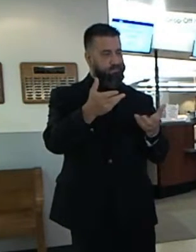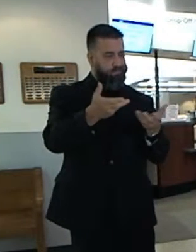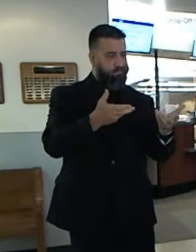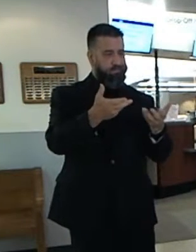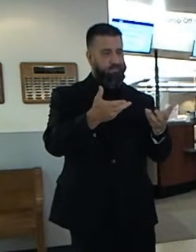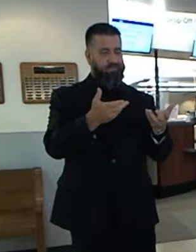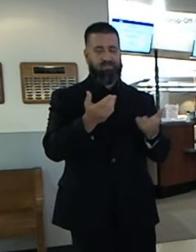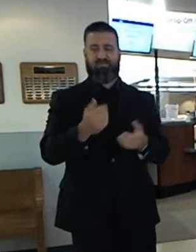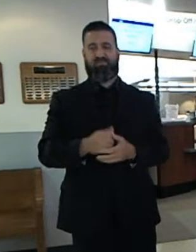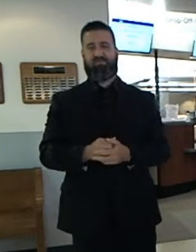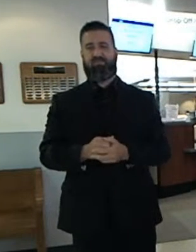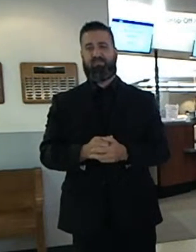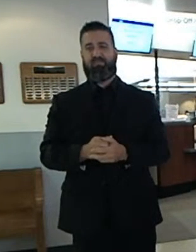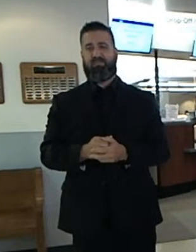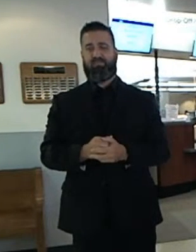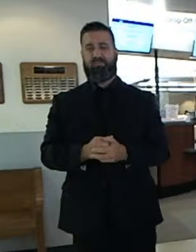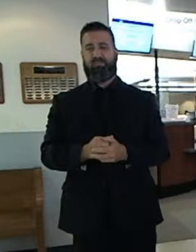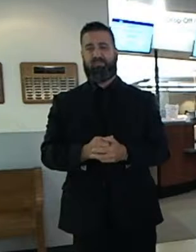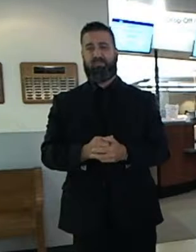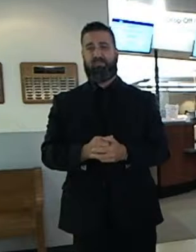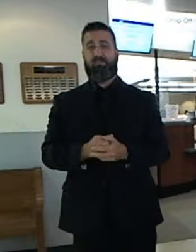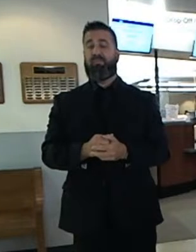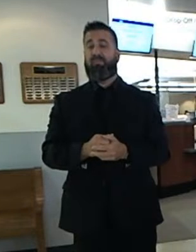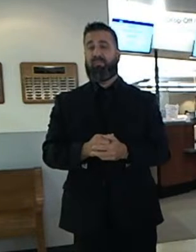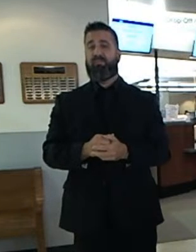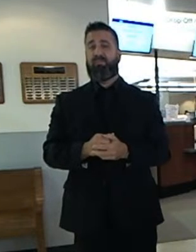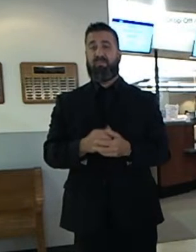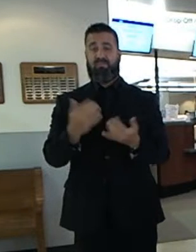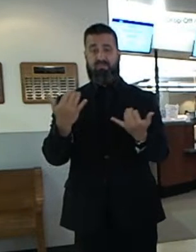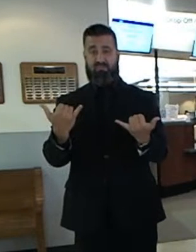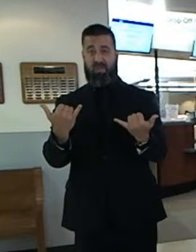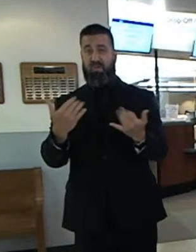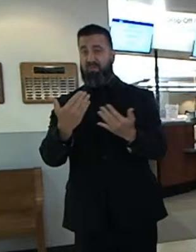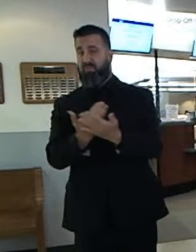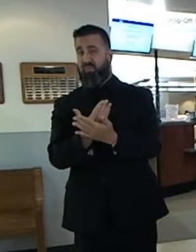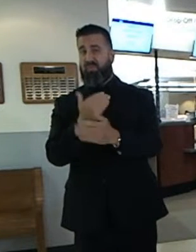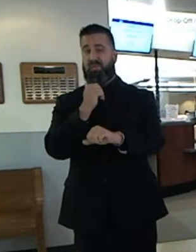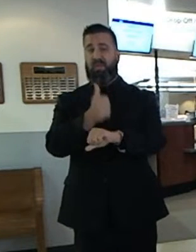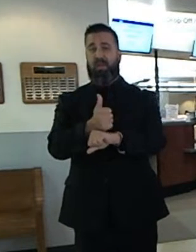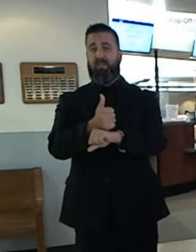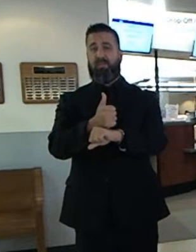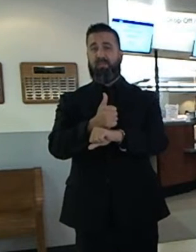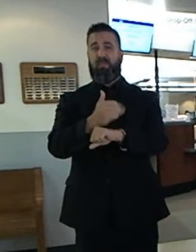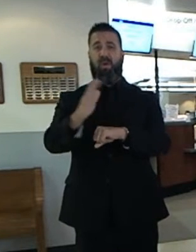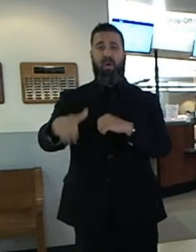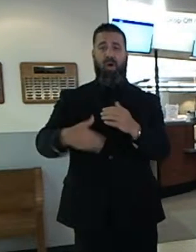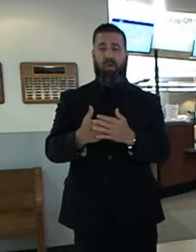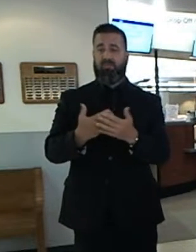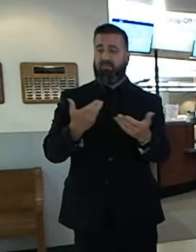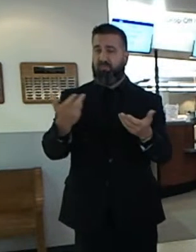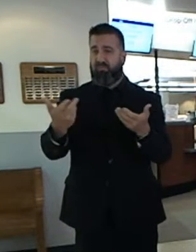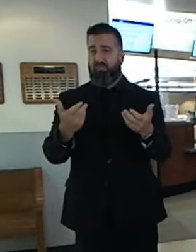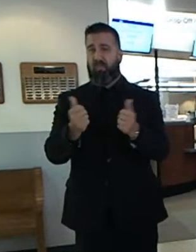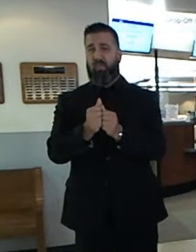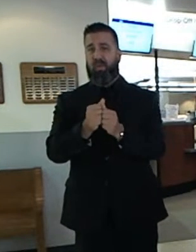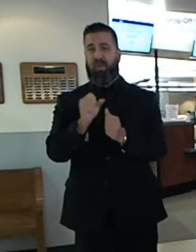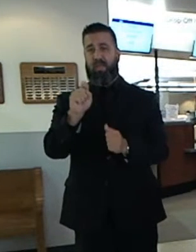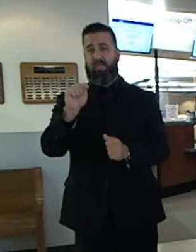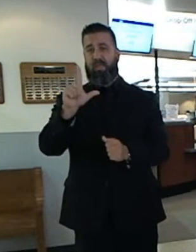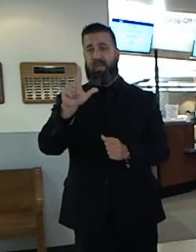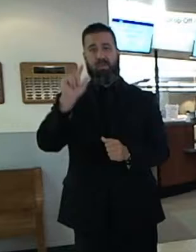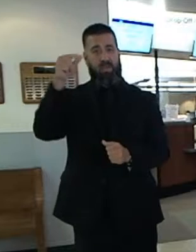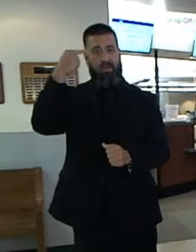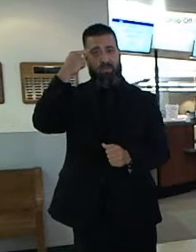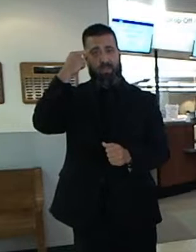St. Louis County. With this new arrangement, we can keep all of the interactions with St. Louis County government on this